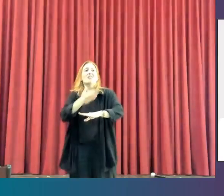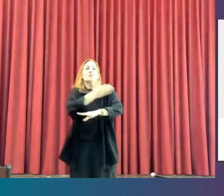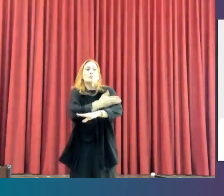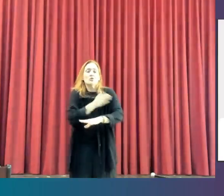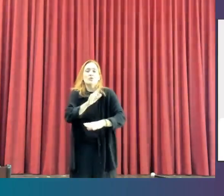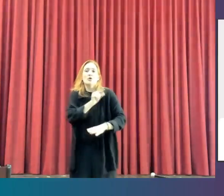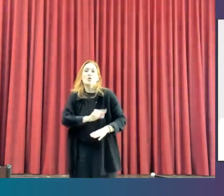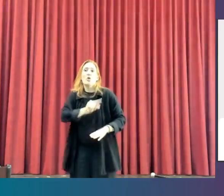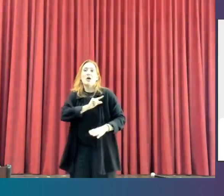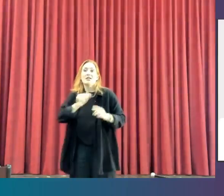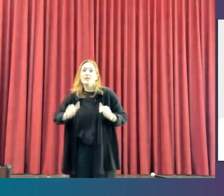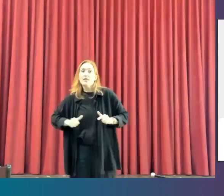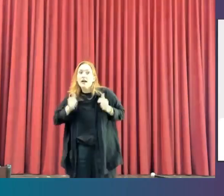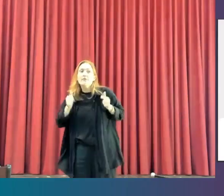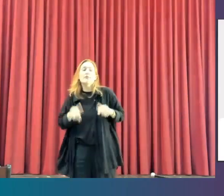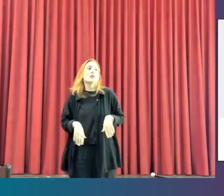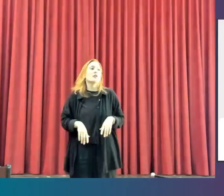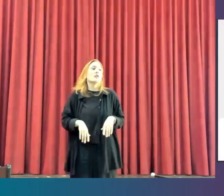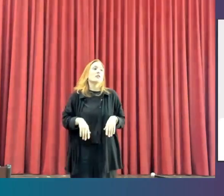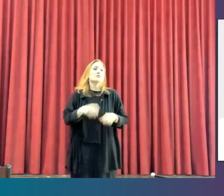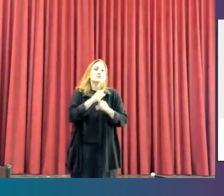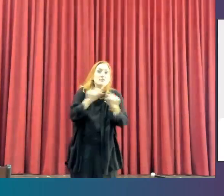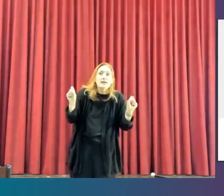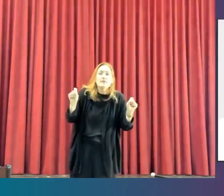for you as a tenant?